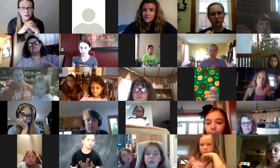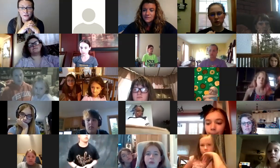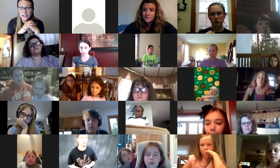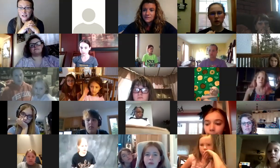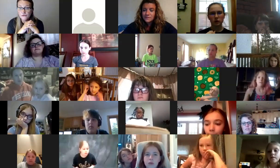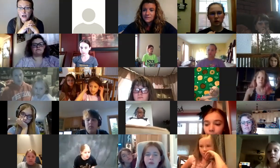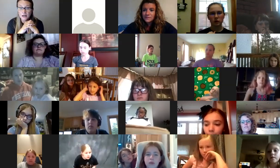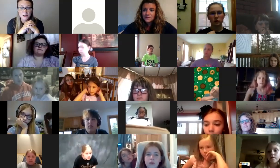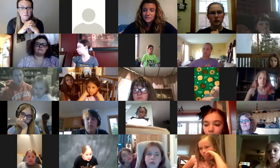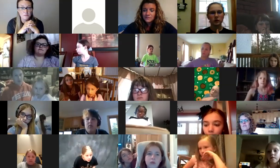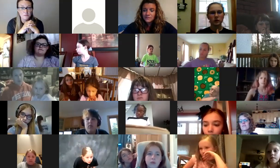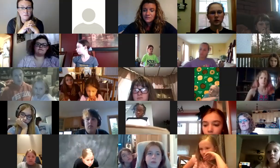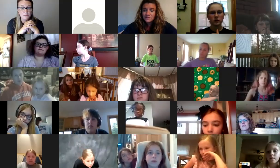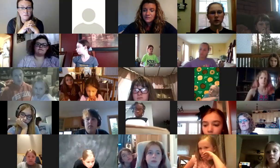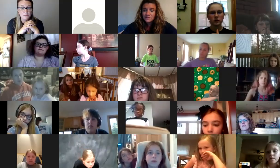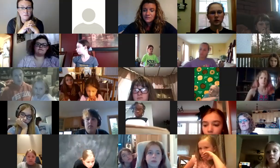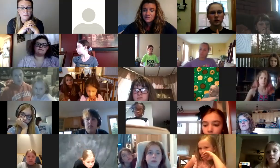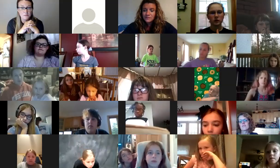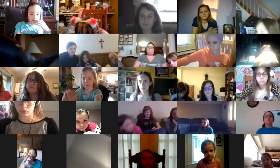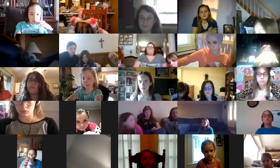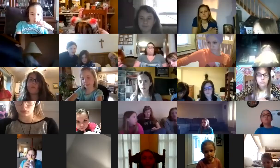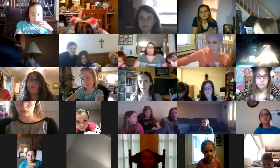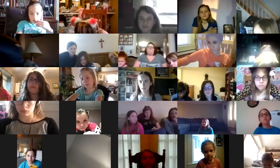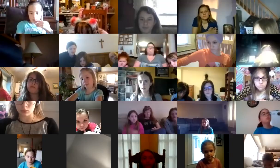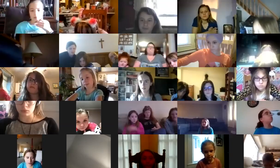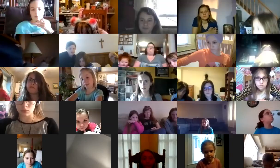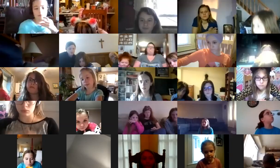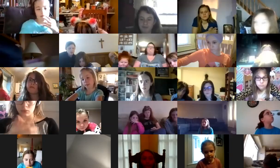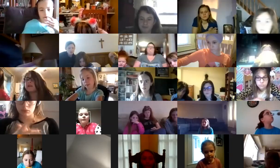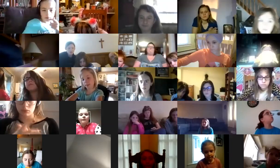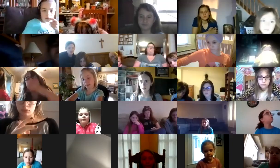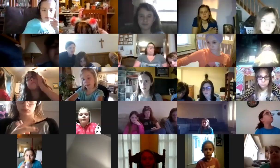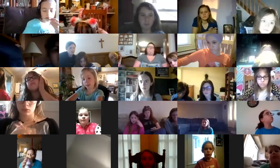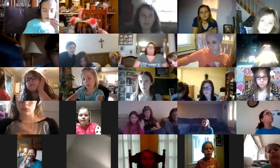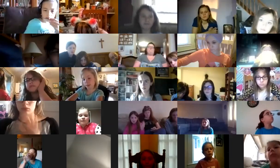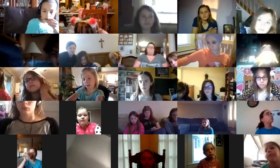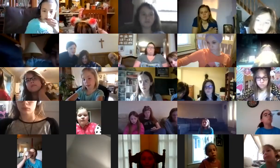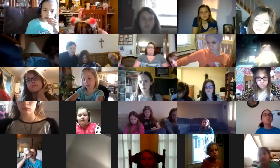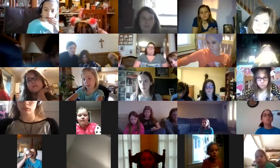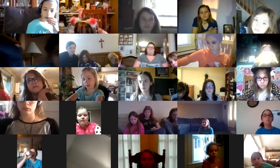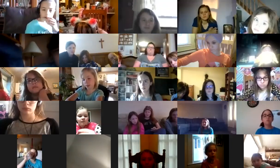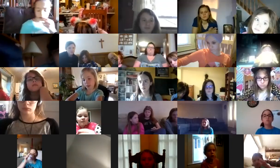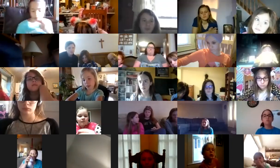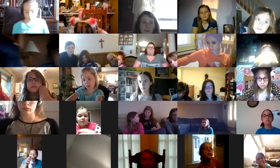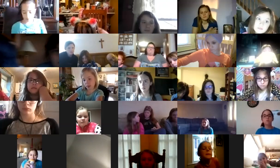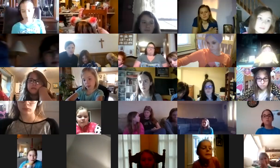you live, sometimes they're at churches, sometimes there's little classes that are held in community